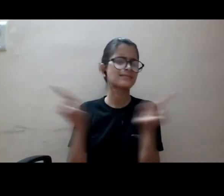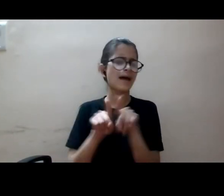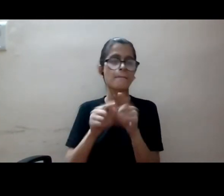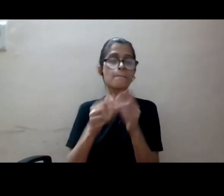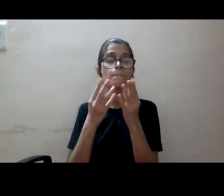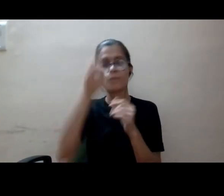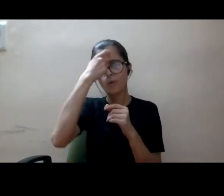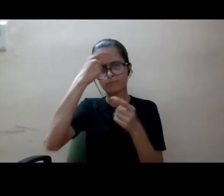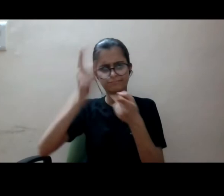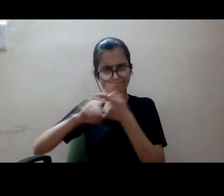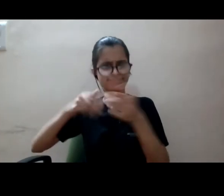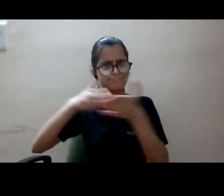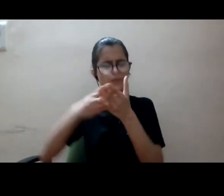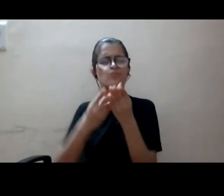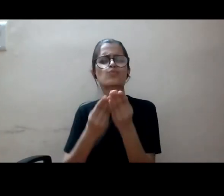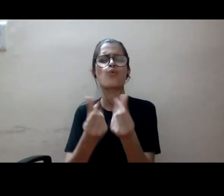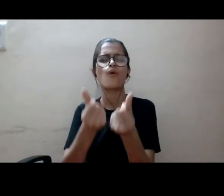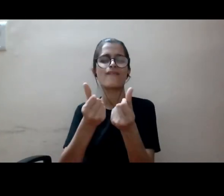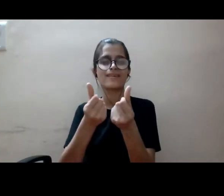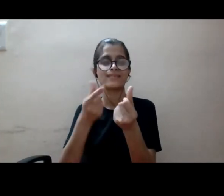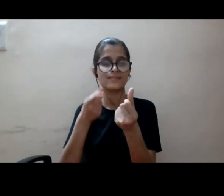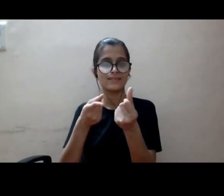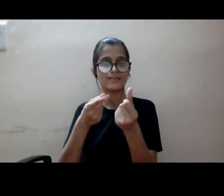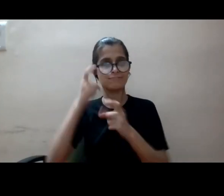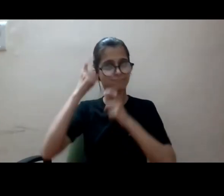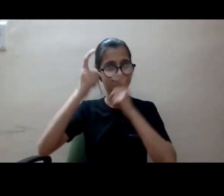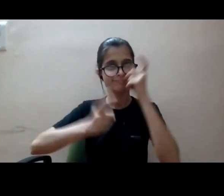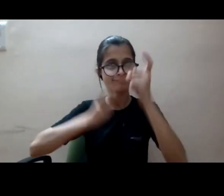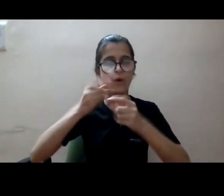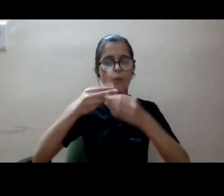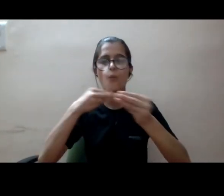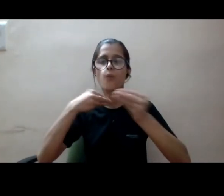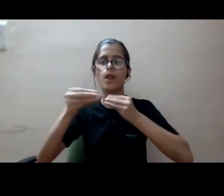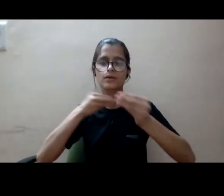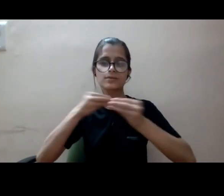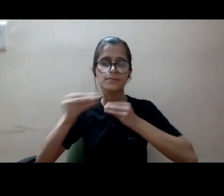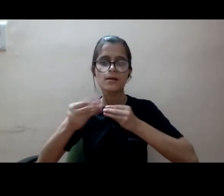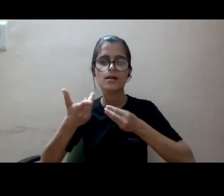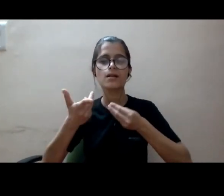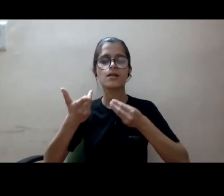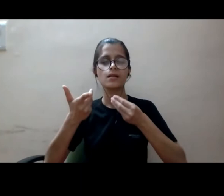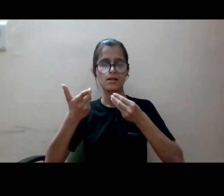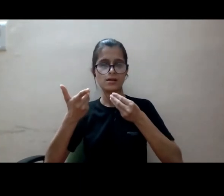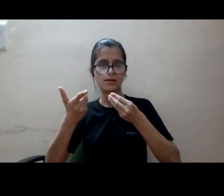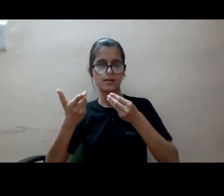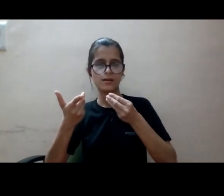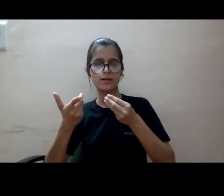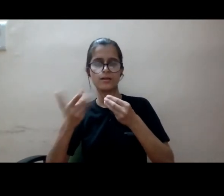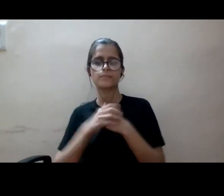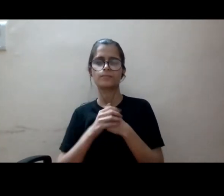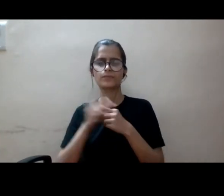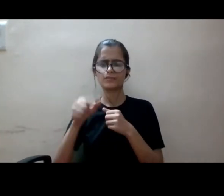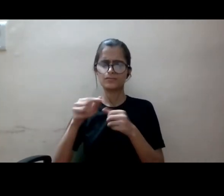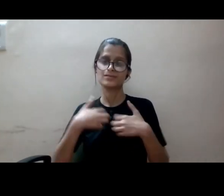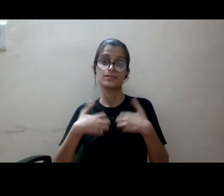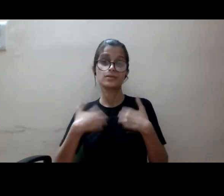We are rich and imaginative and flexible and, as I said, lyrical, and we're really